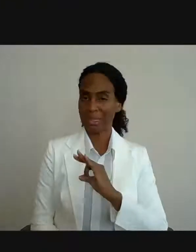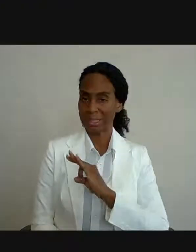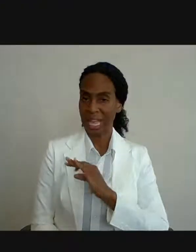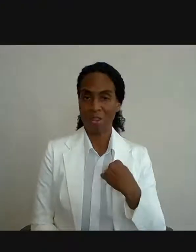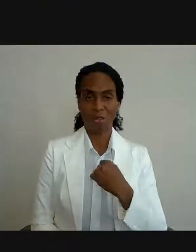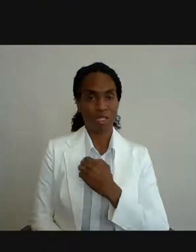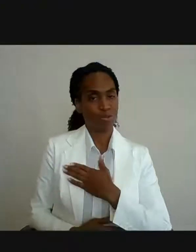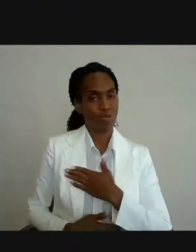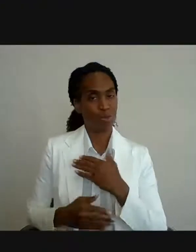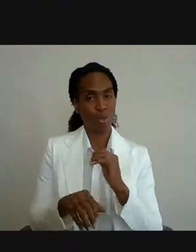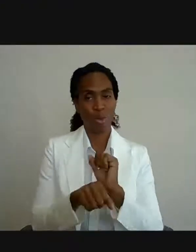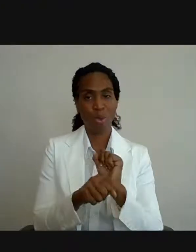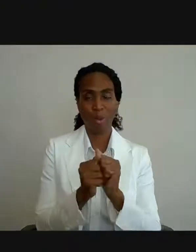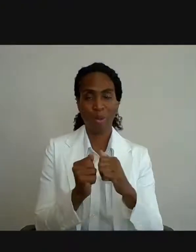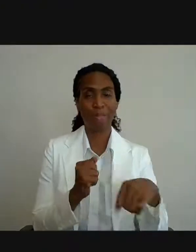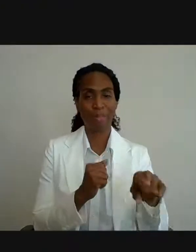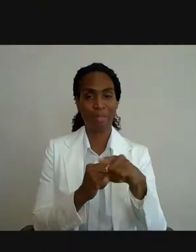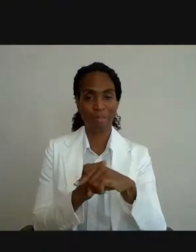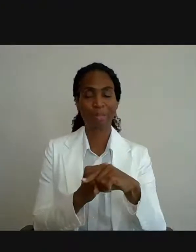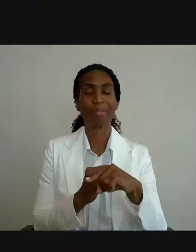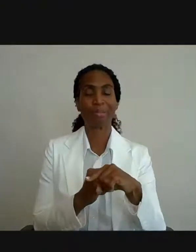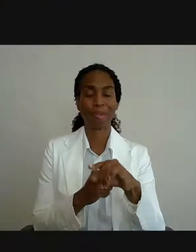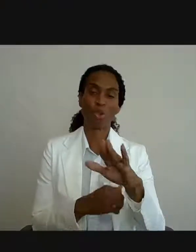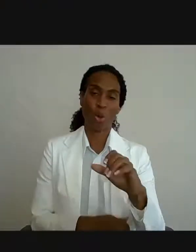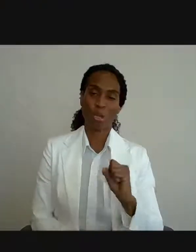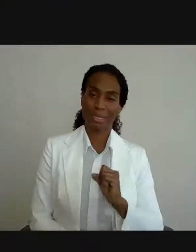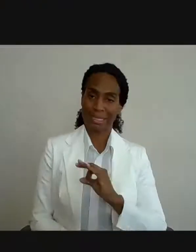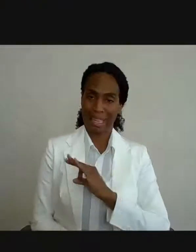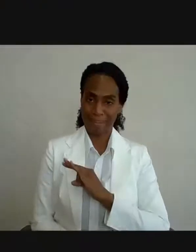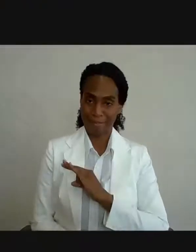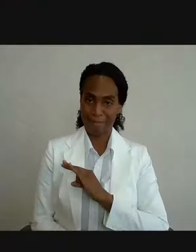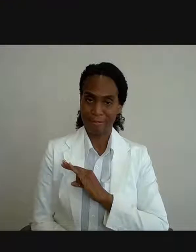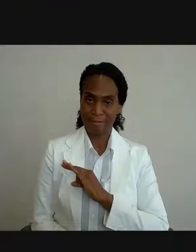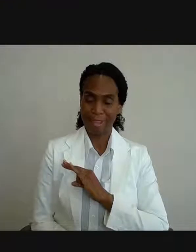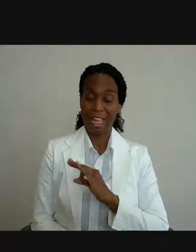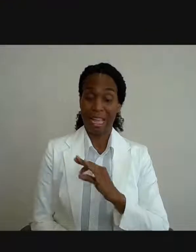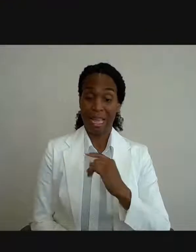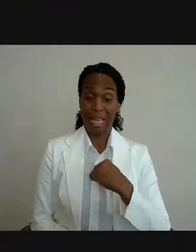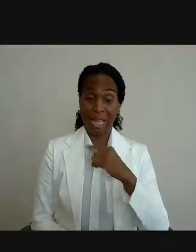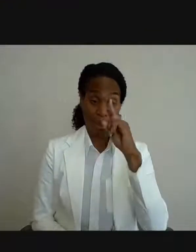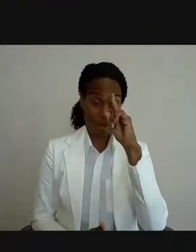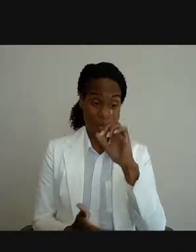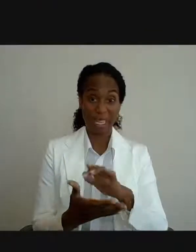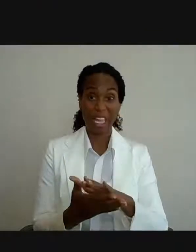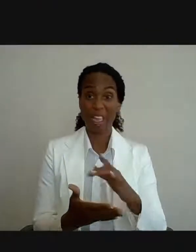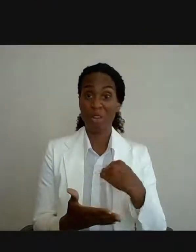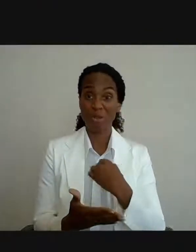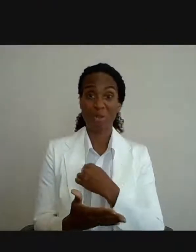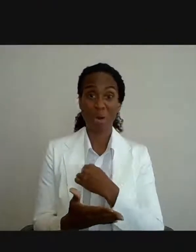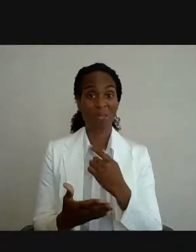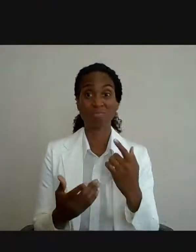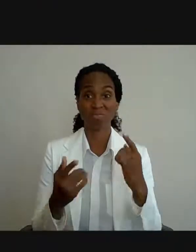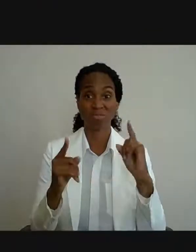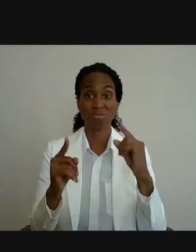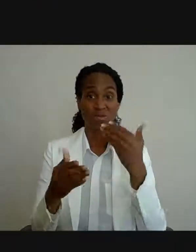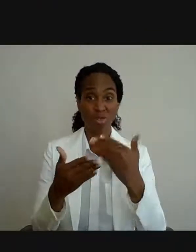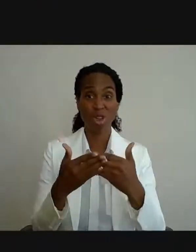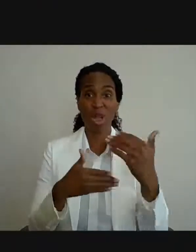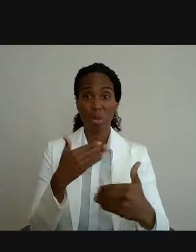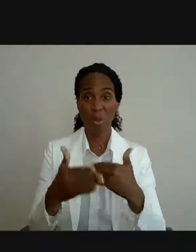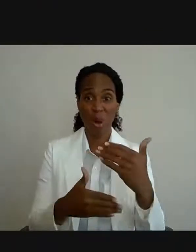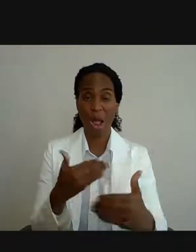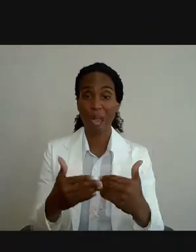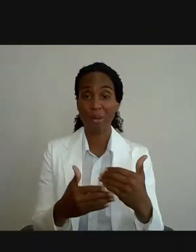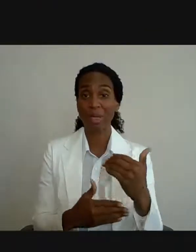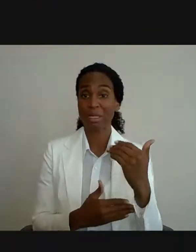working with them very effectively and I believe efficiently. And I think